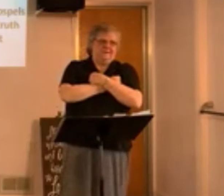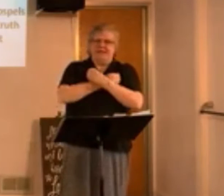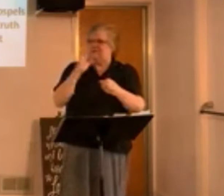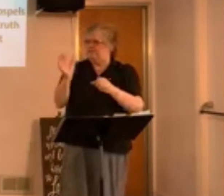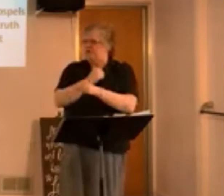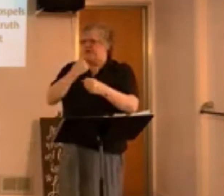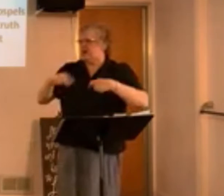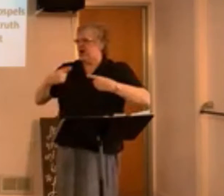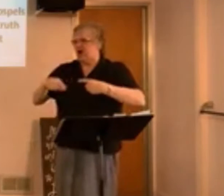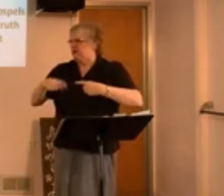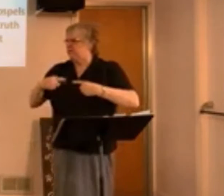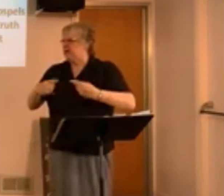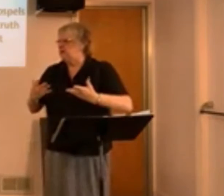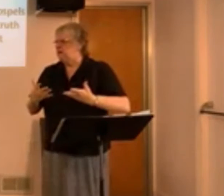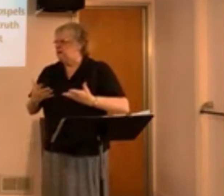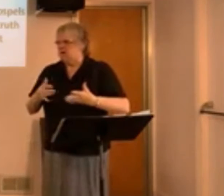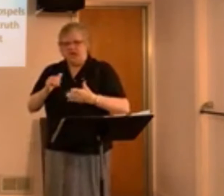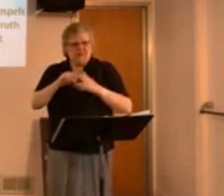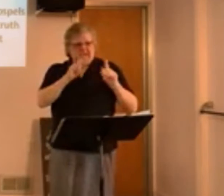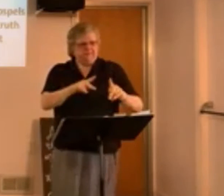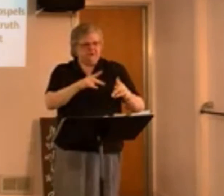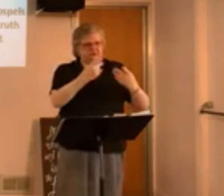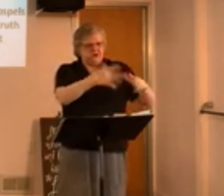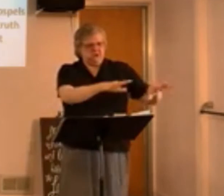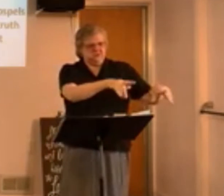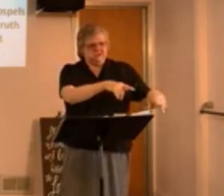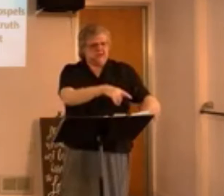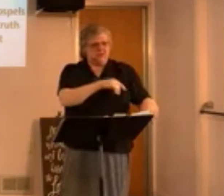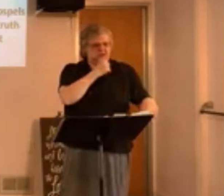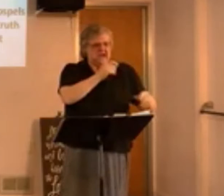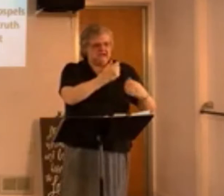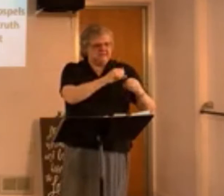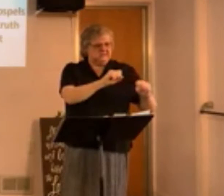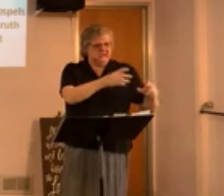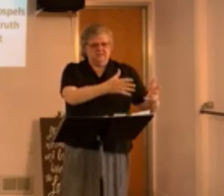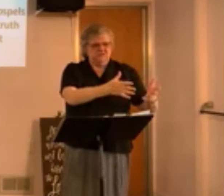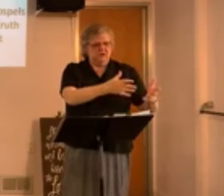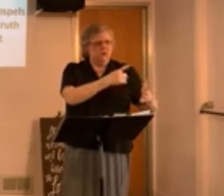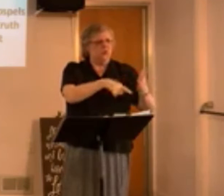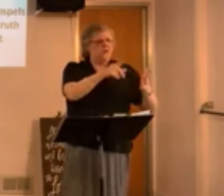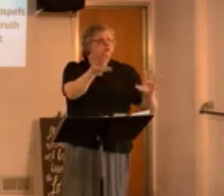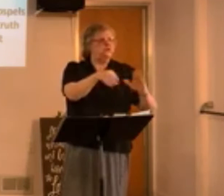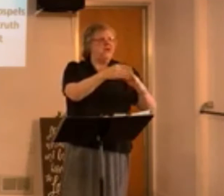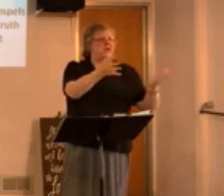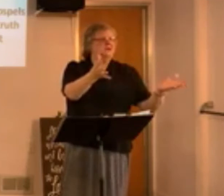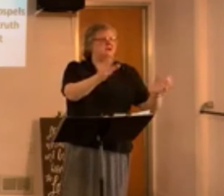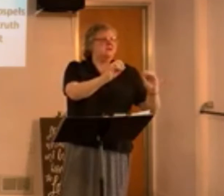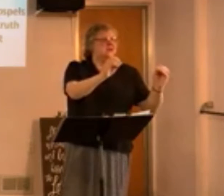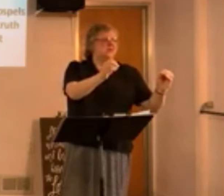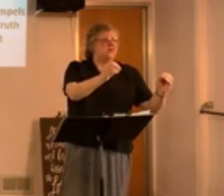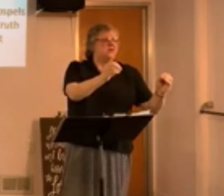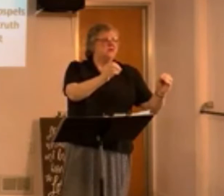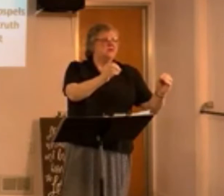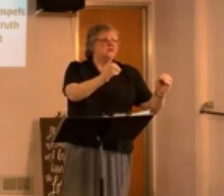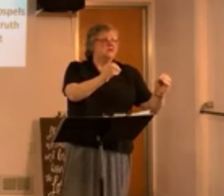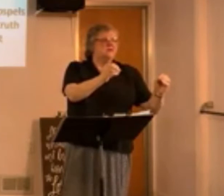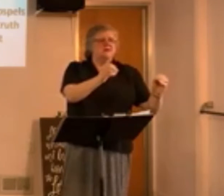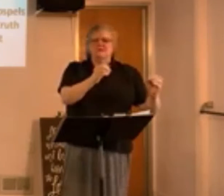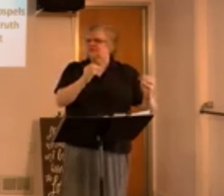argument, and then that person loses out in heaven, what have you gained? And so oftentimes,